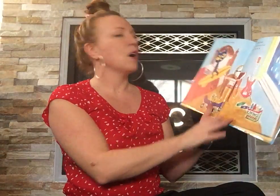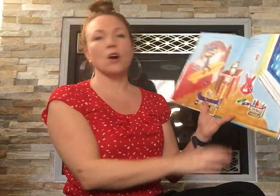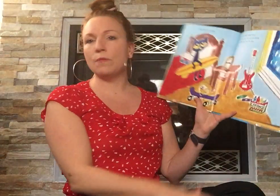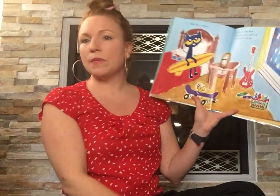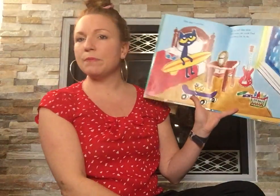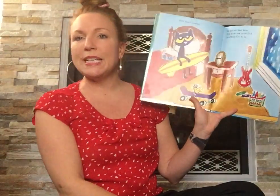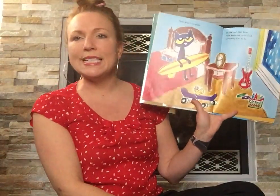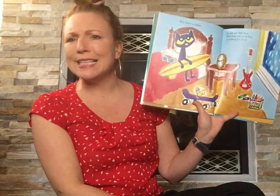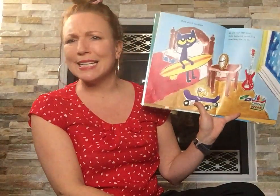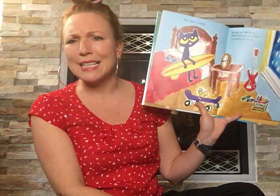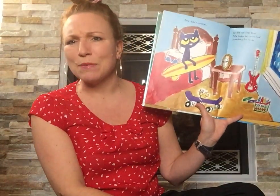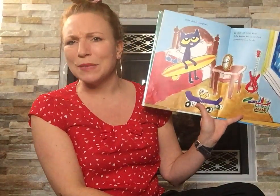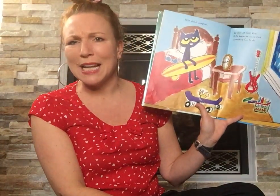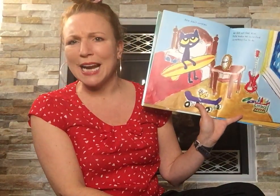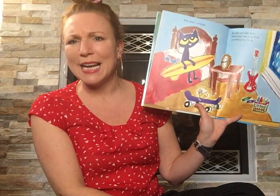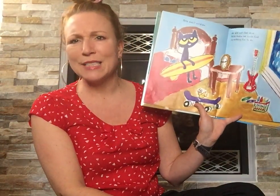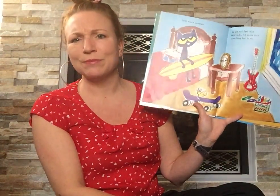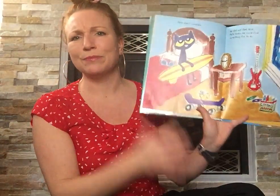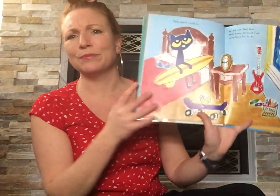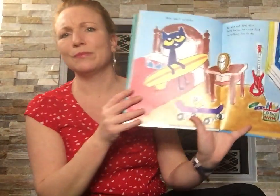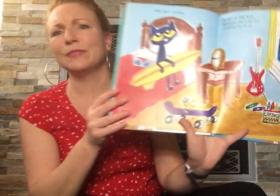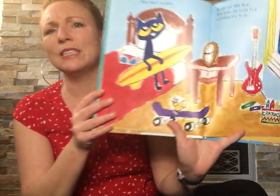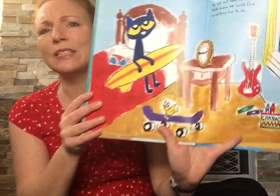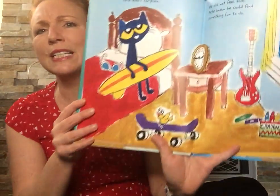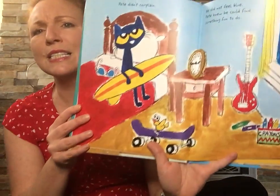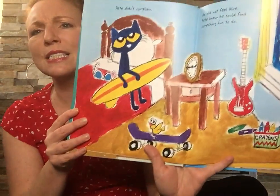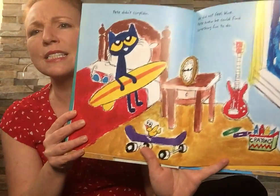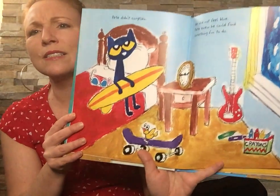Oh, but Pete didn't complain. Here he is.